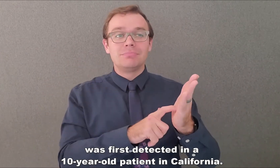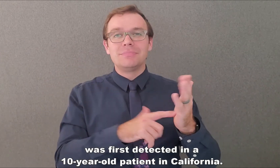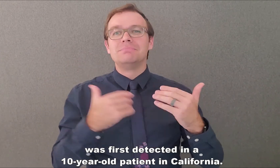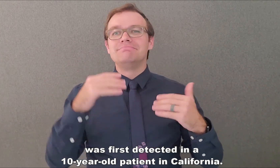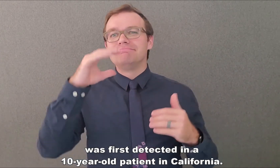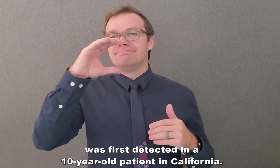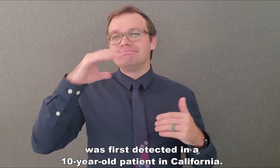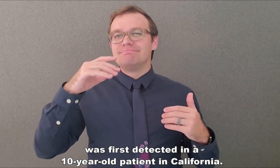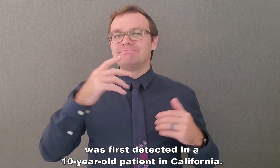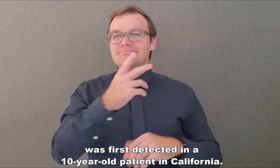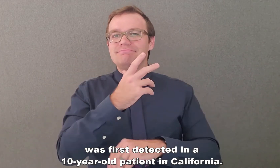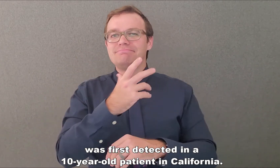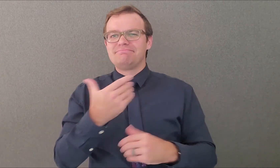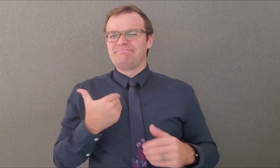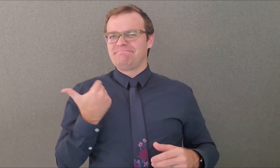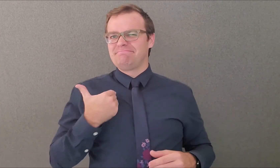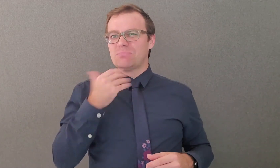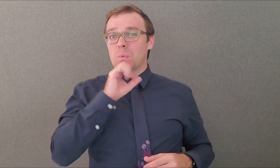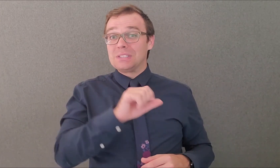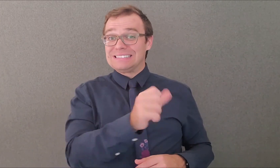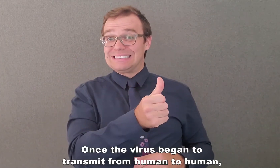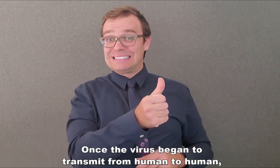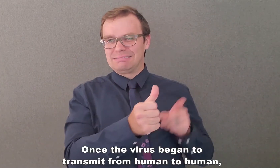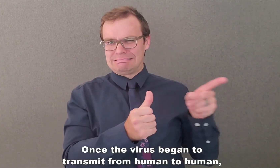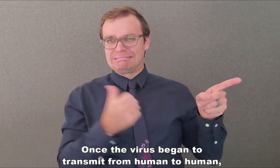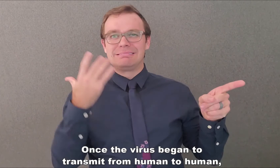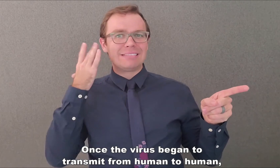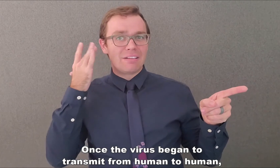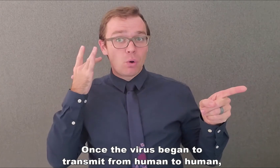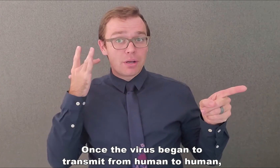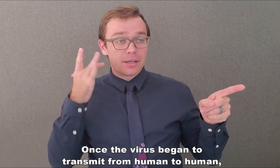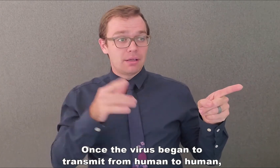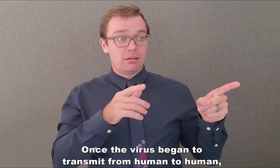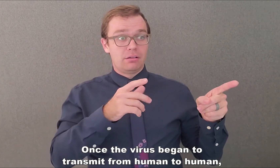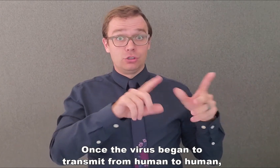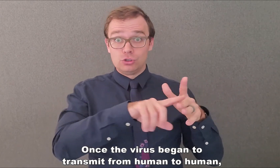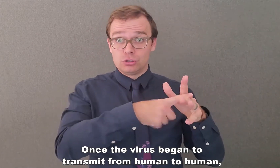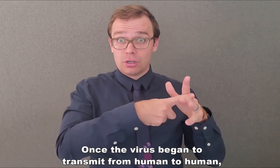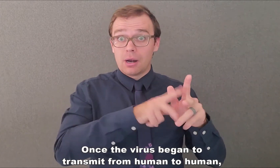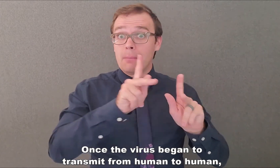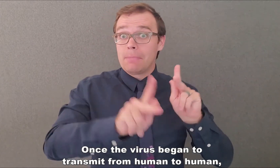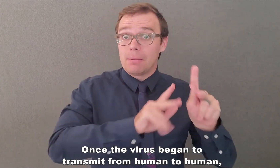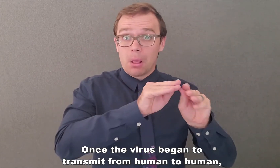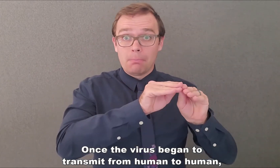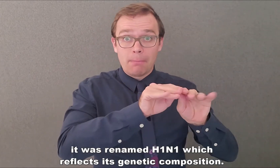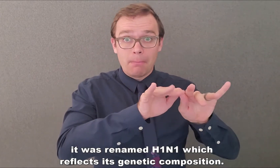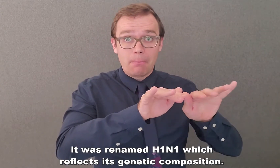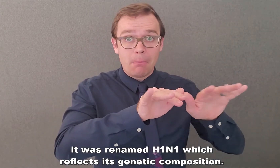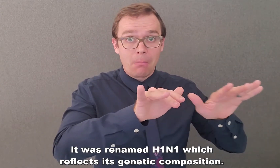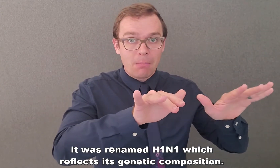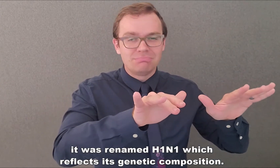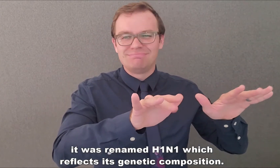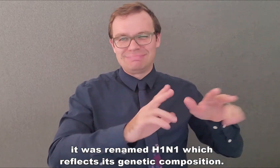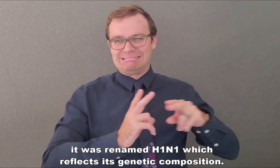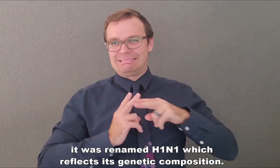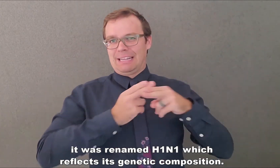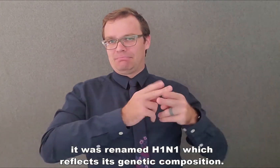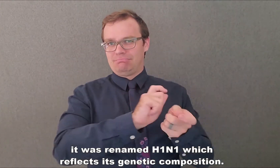patient in California. Once the virus began to transmit from human to human, it was renamed